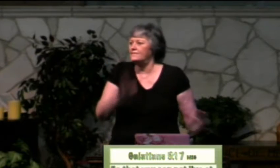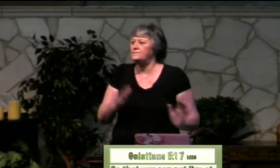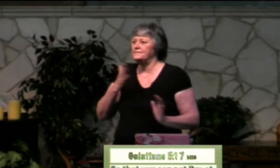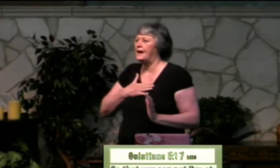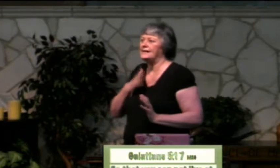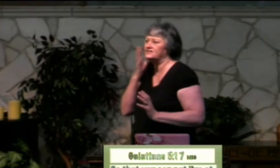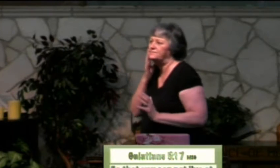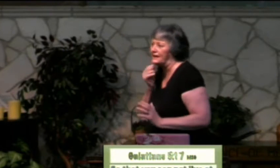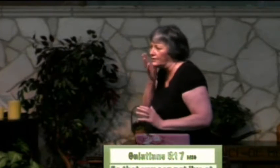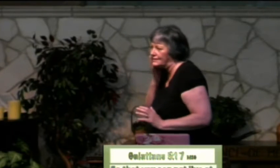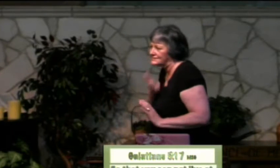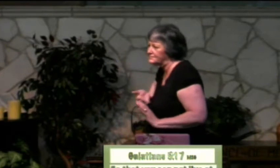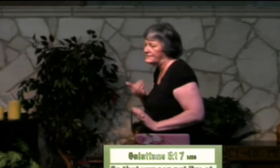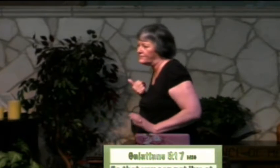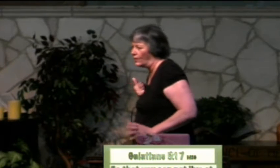been my experience before.